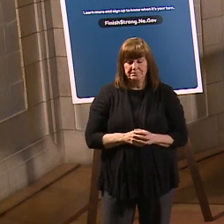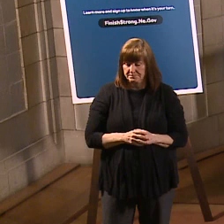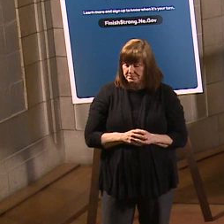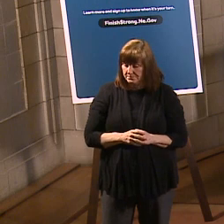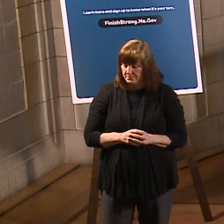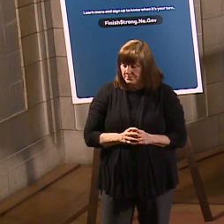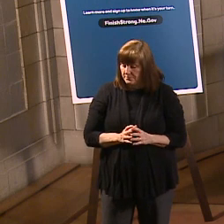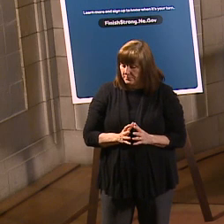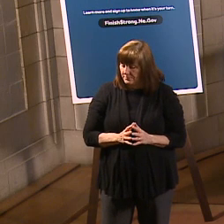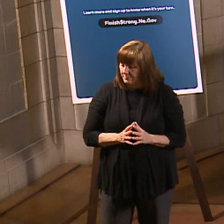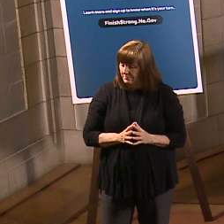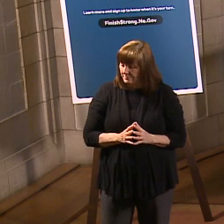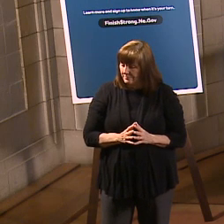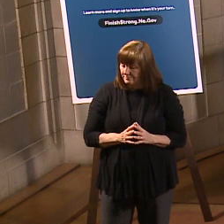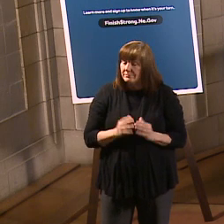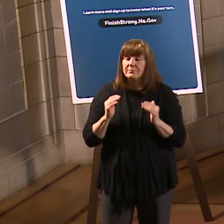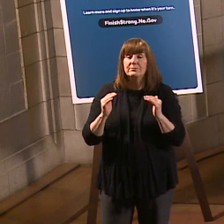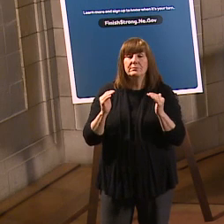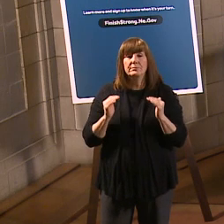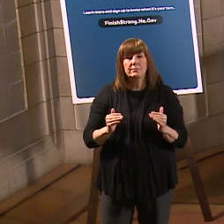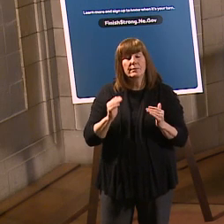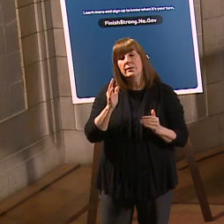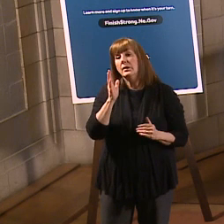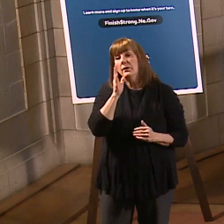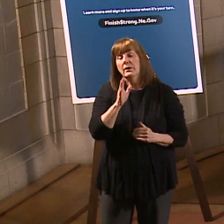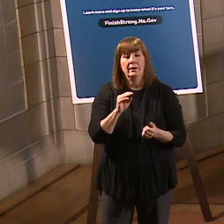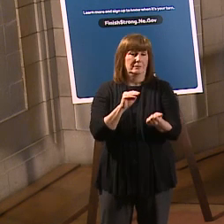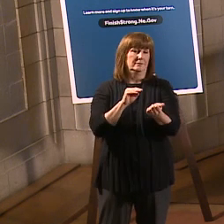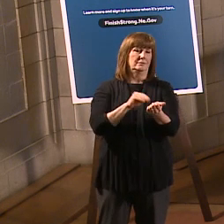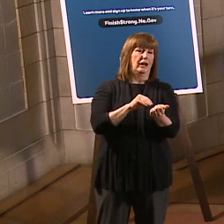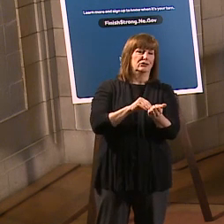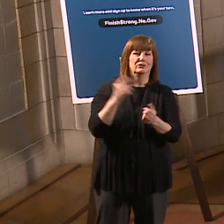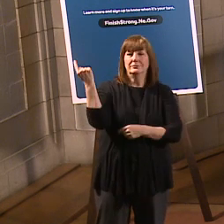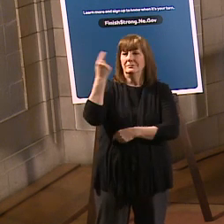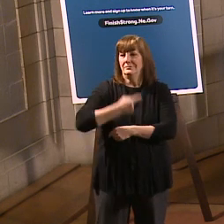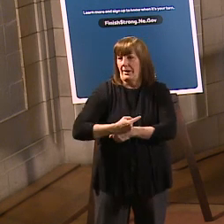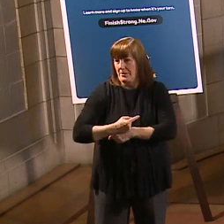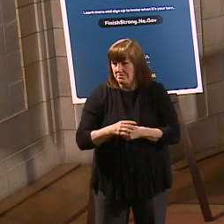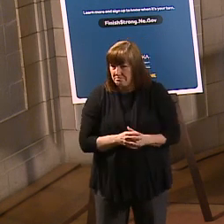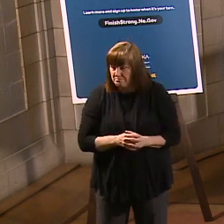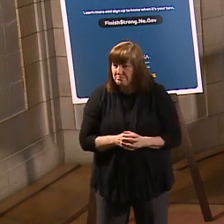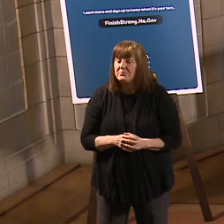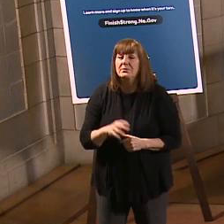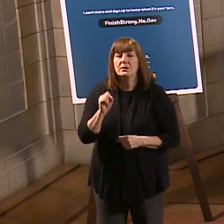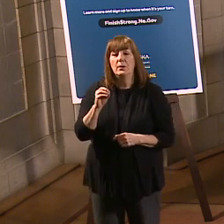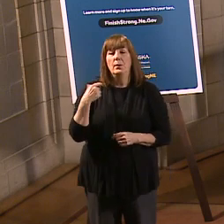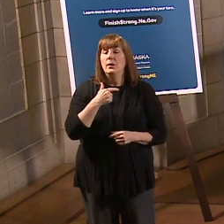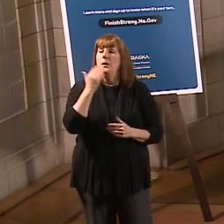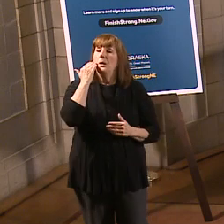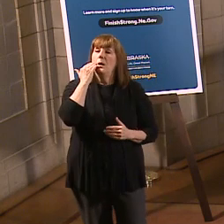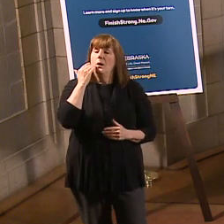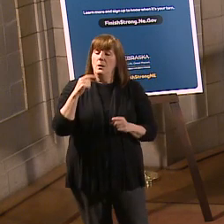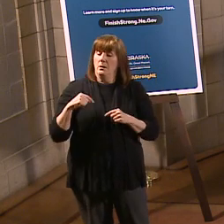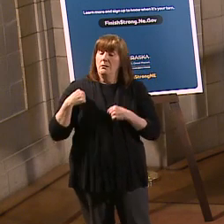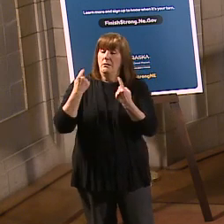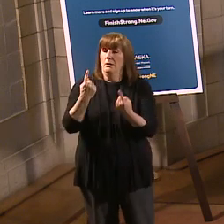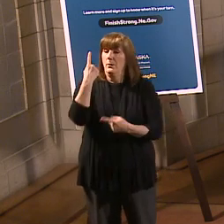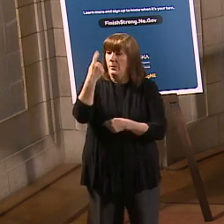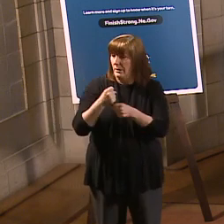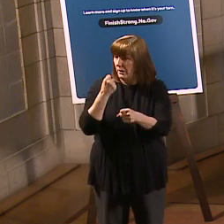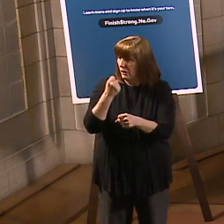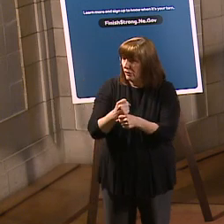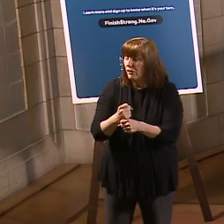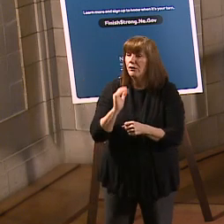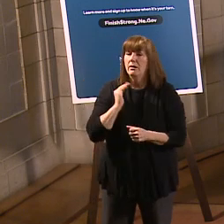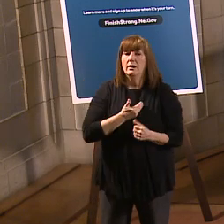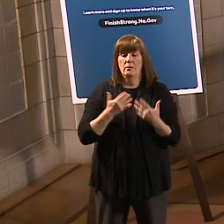Okay. Next, we're going to Doctor's Day. So we know throughout the course of this last year